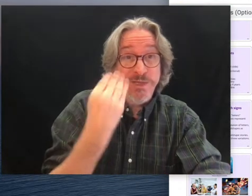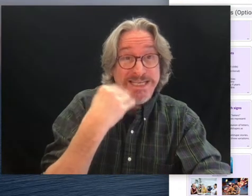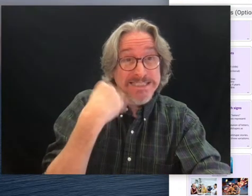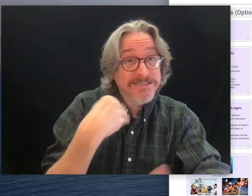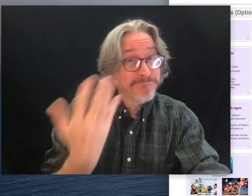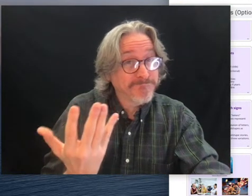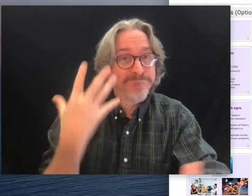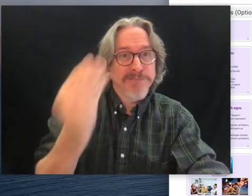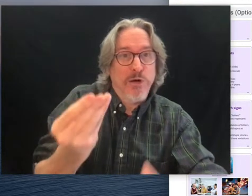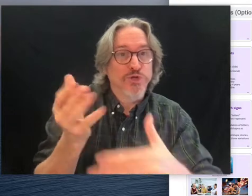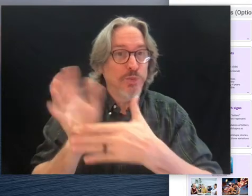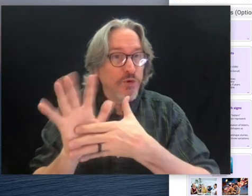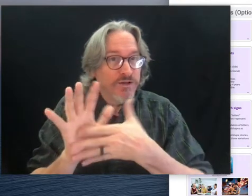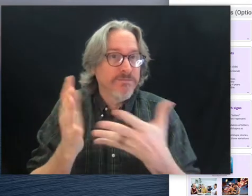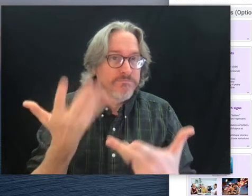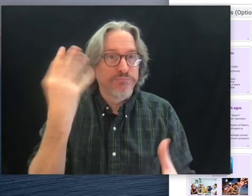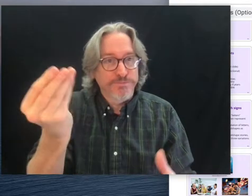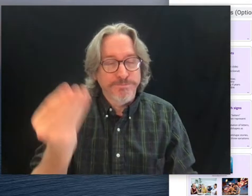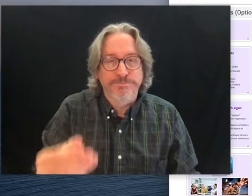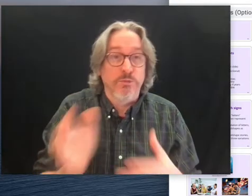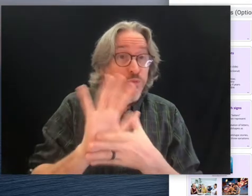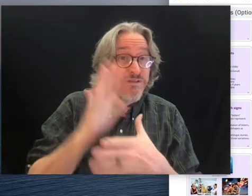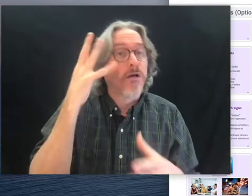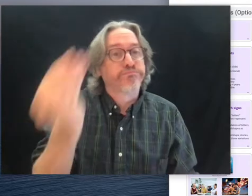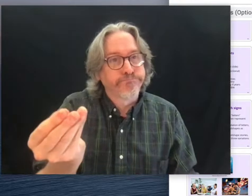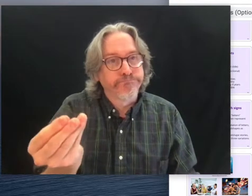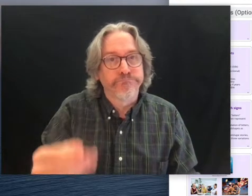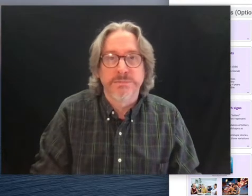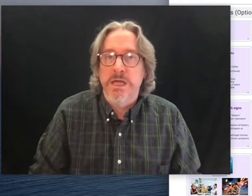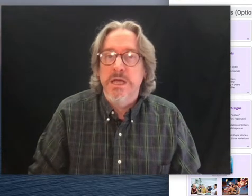out to eat, out to a movie.